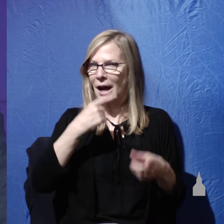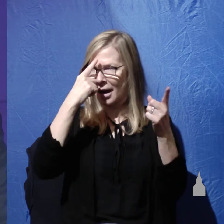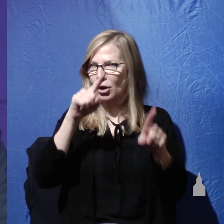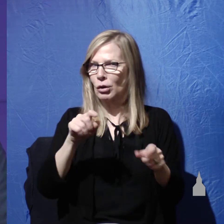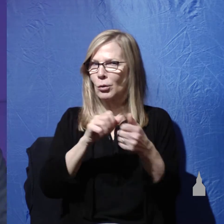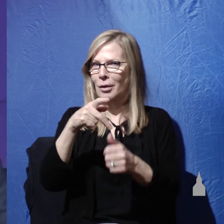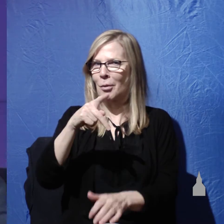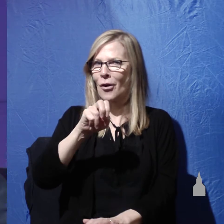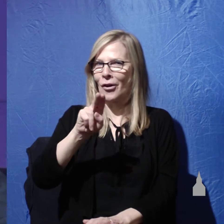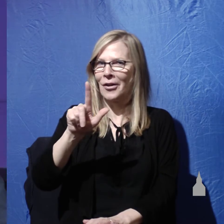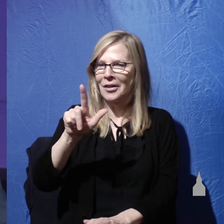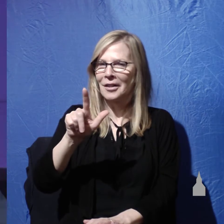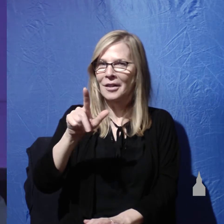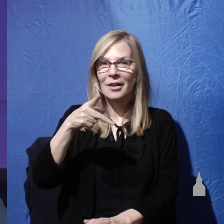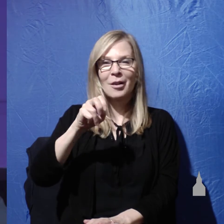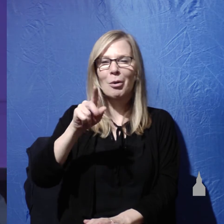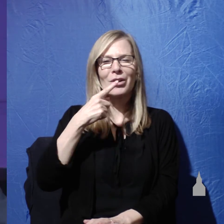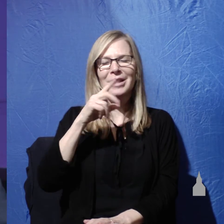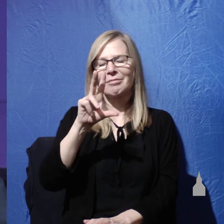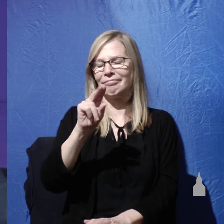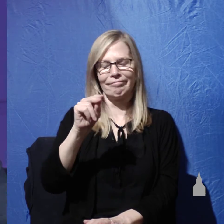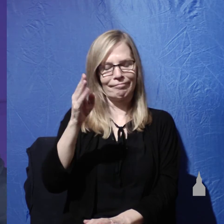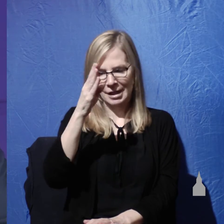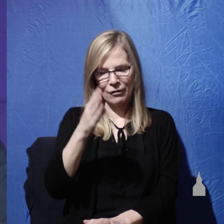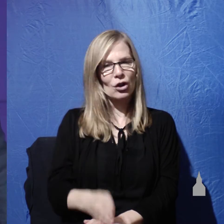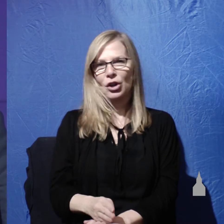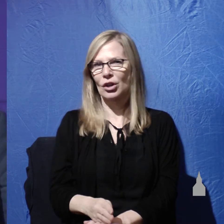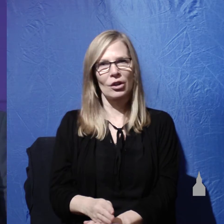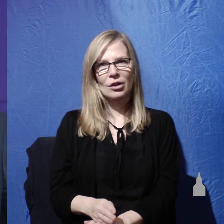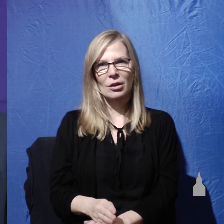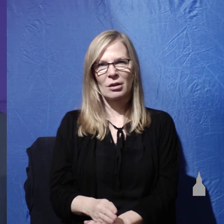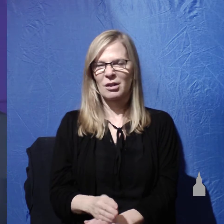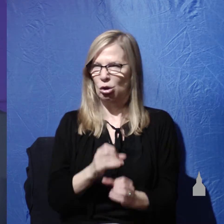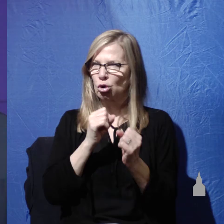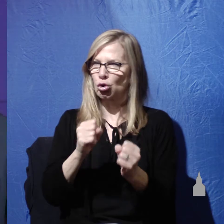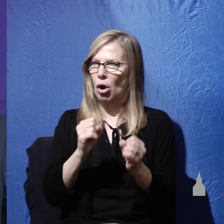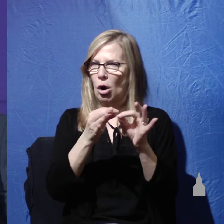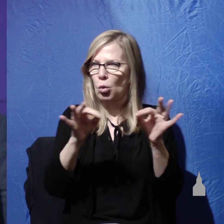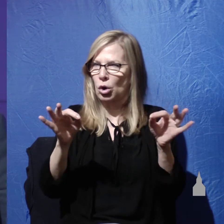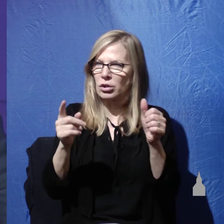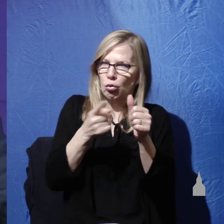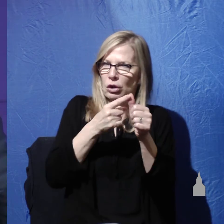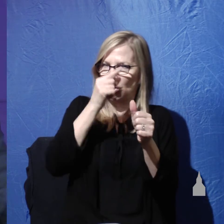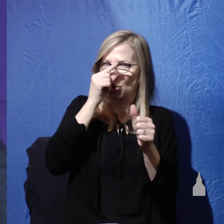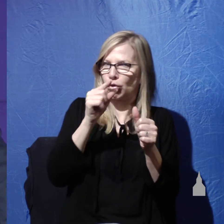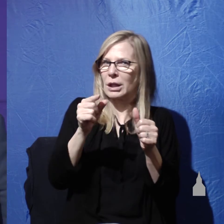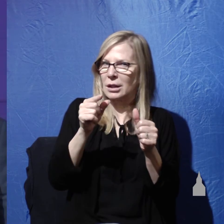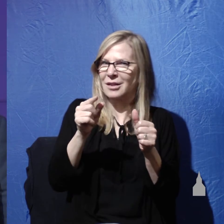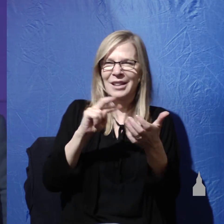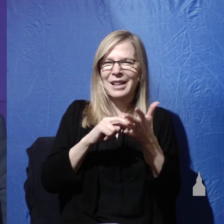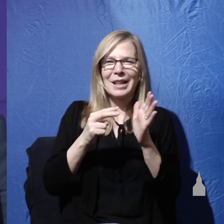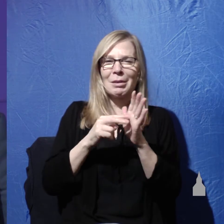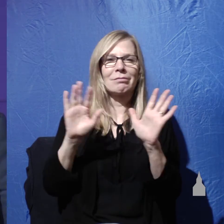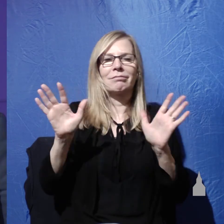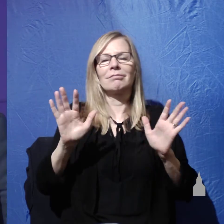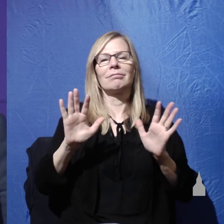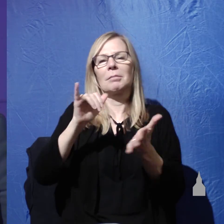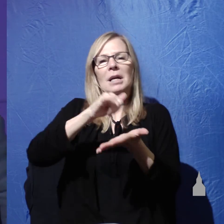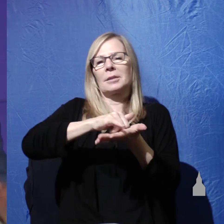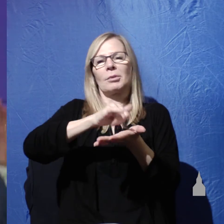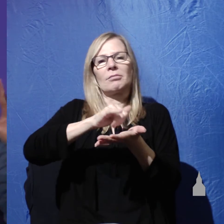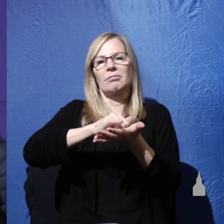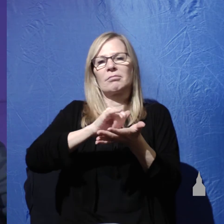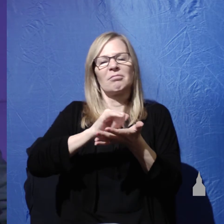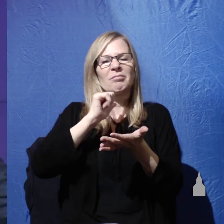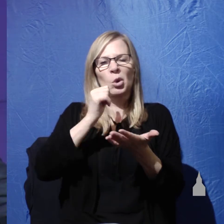Paul. Paul said, may it never be. Very strong words in the original Greek text. May it never be. The thought is like perish the thought.